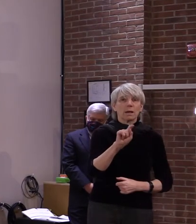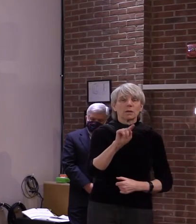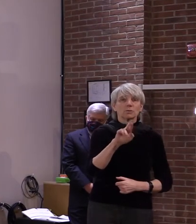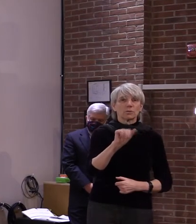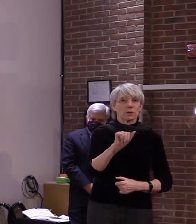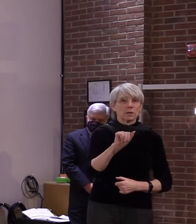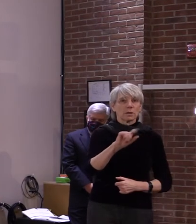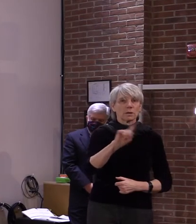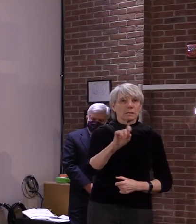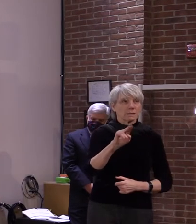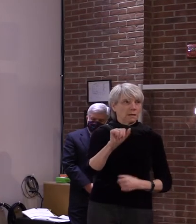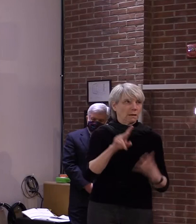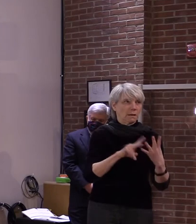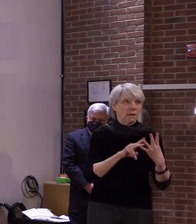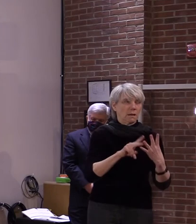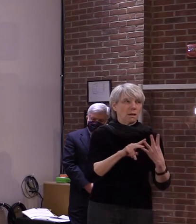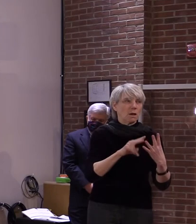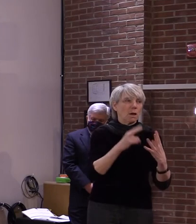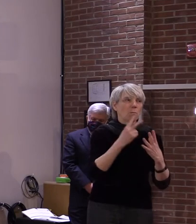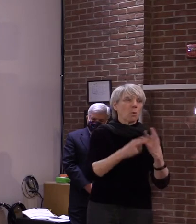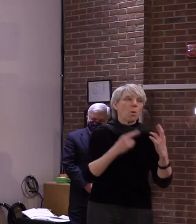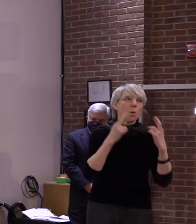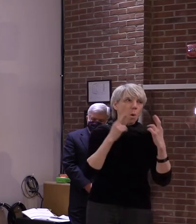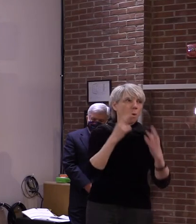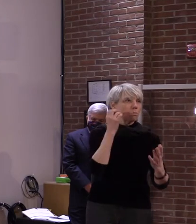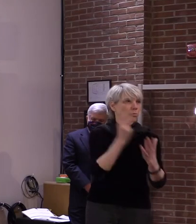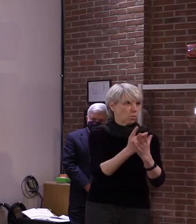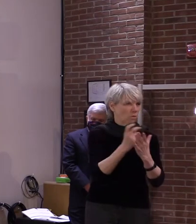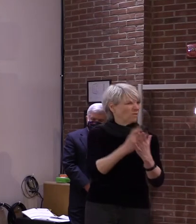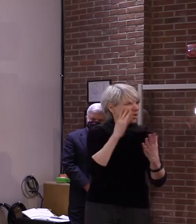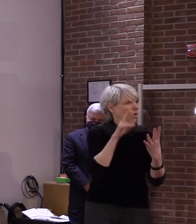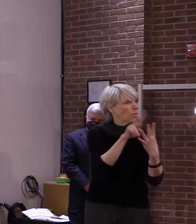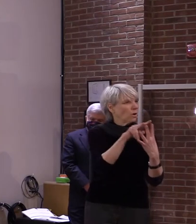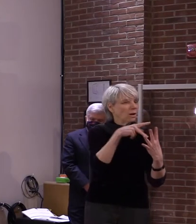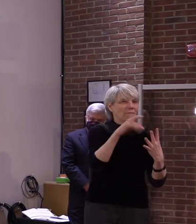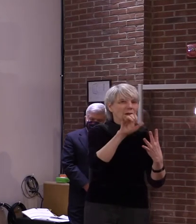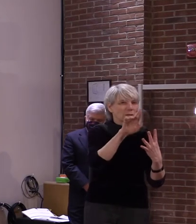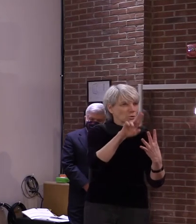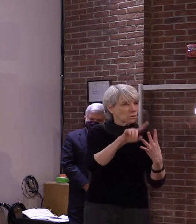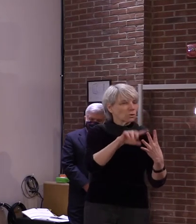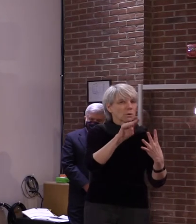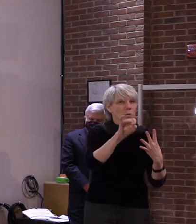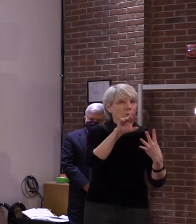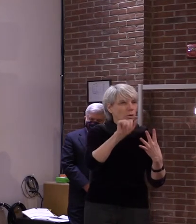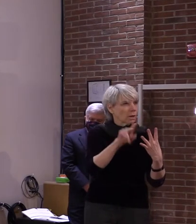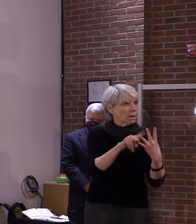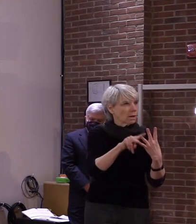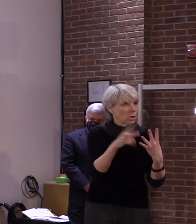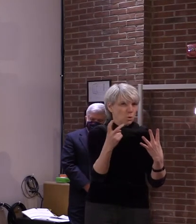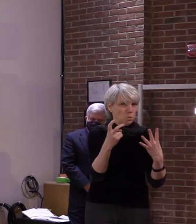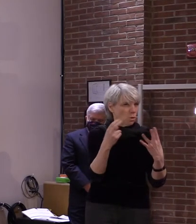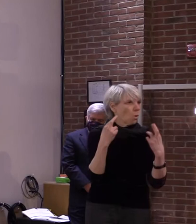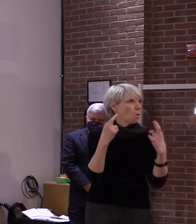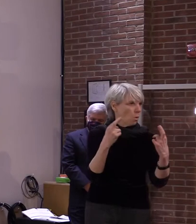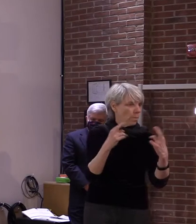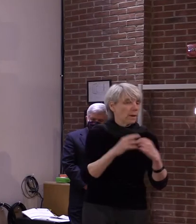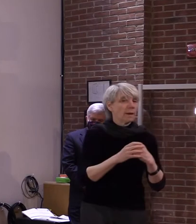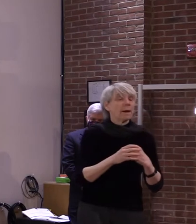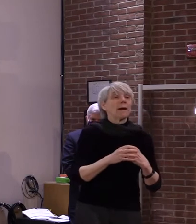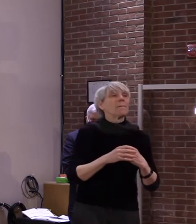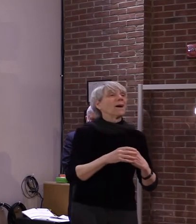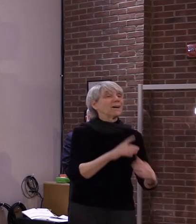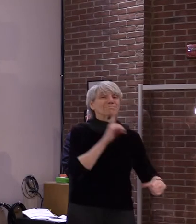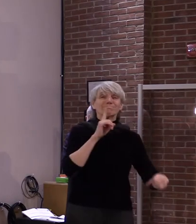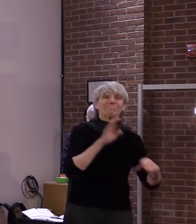i'm very hesitant myself to to give anyone a number or a date that we can't